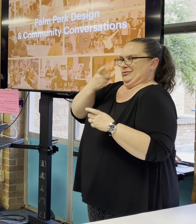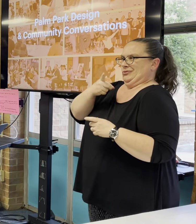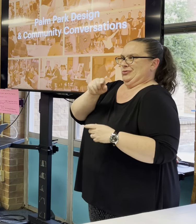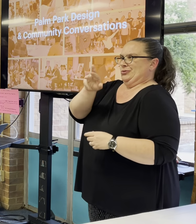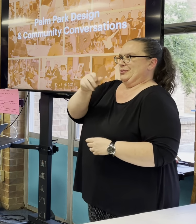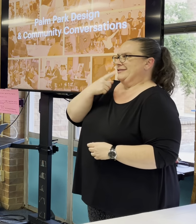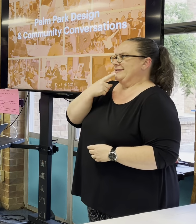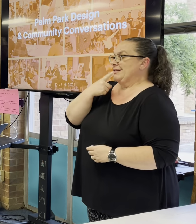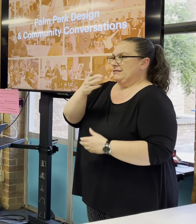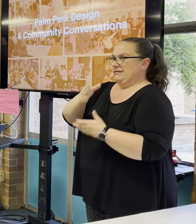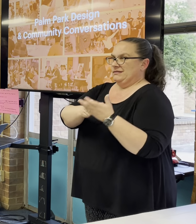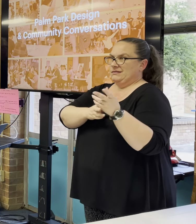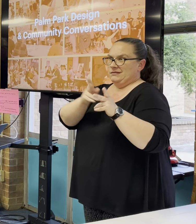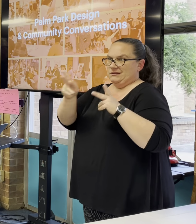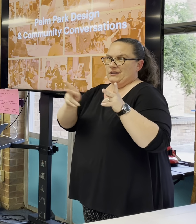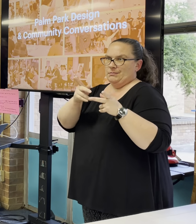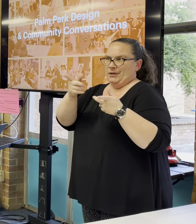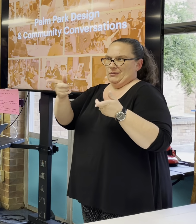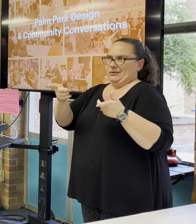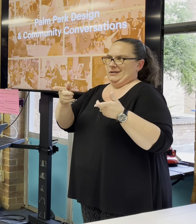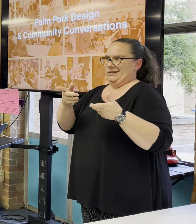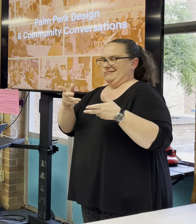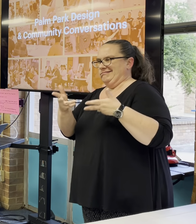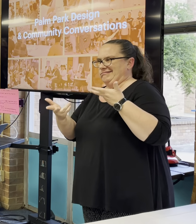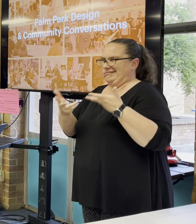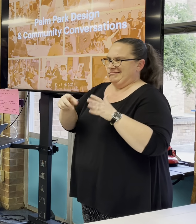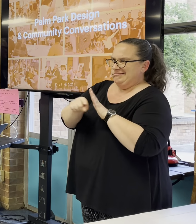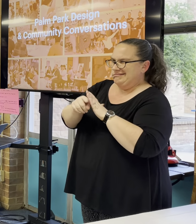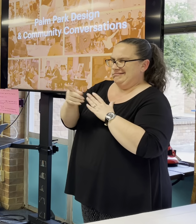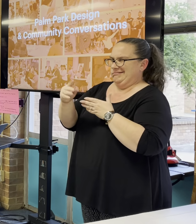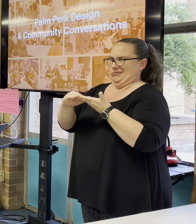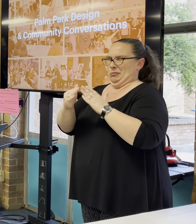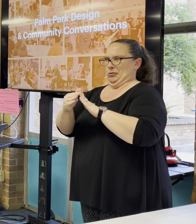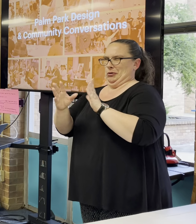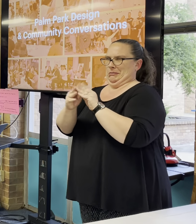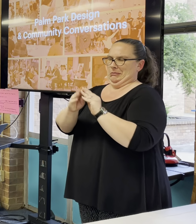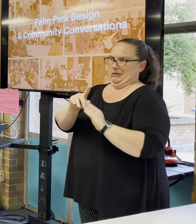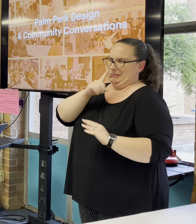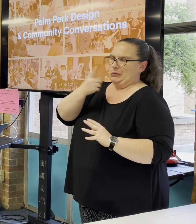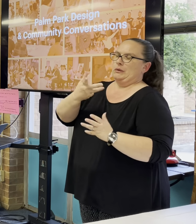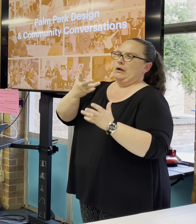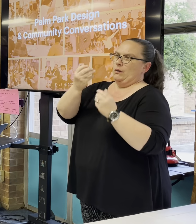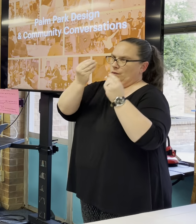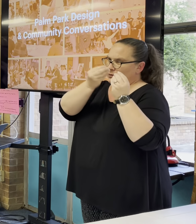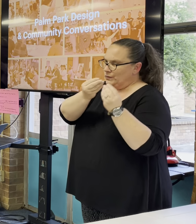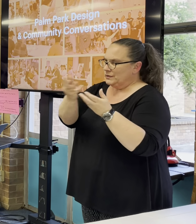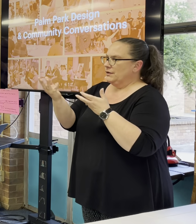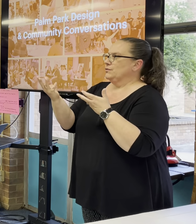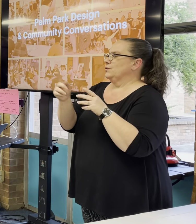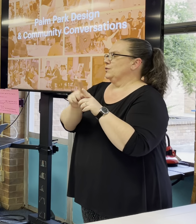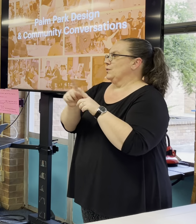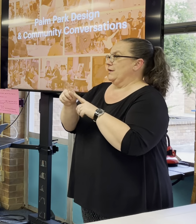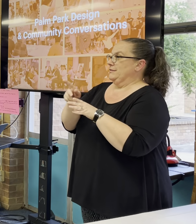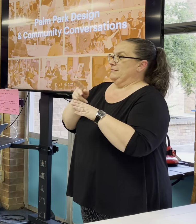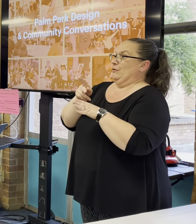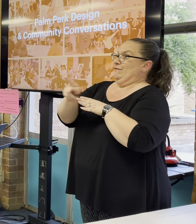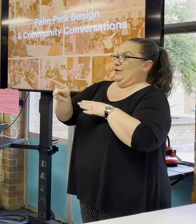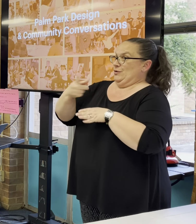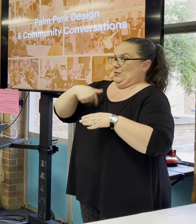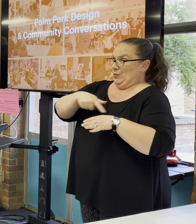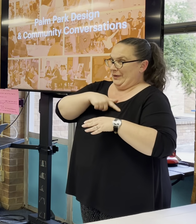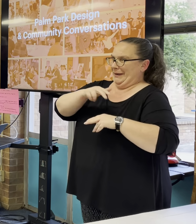You know, some people can be cynical about like community meetings and whatnot, but I just want you to know that as professionals who